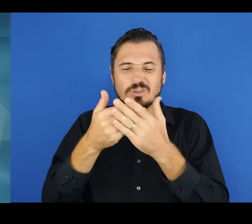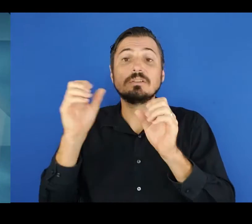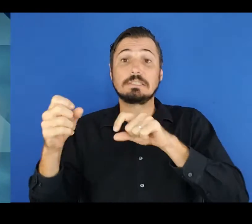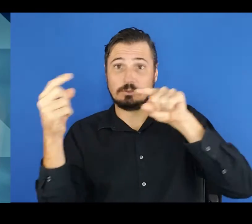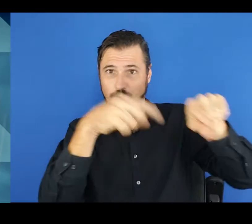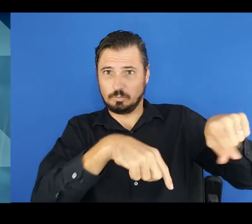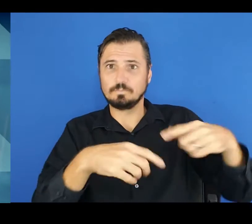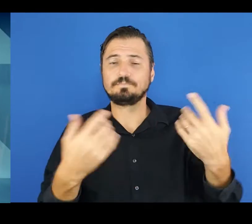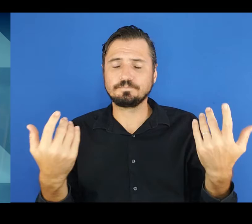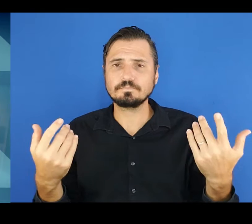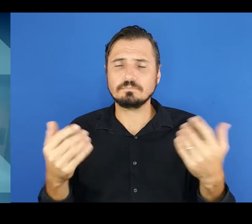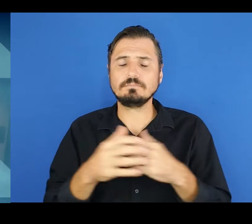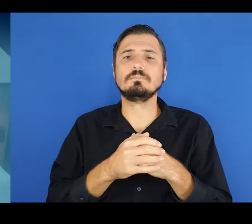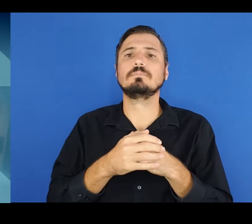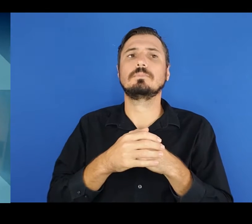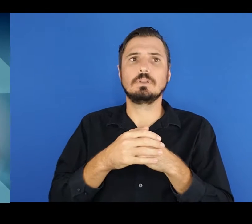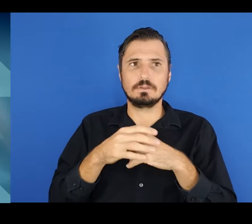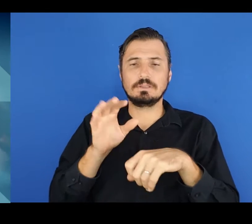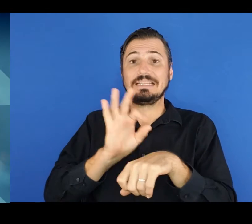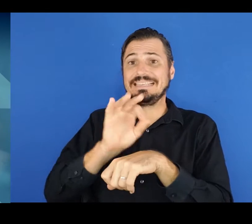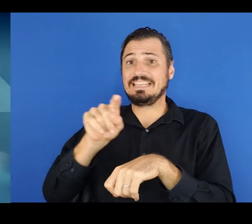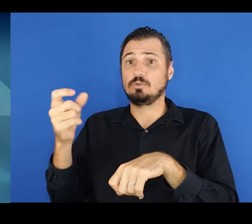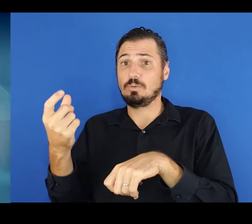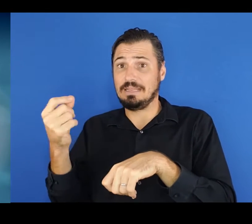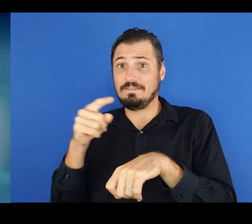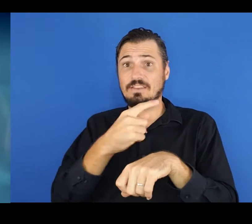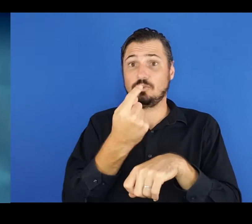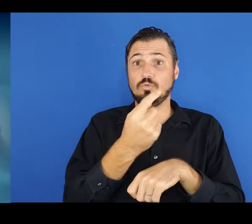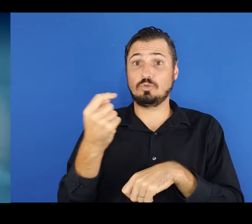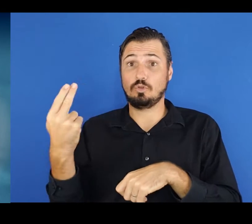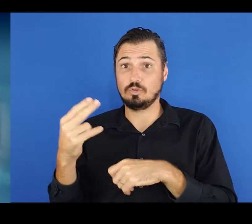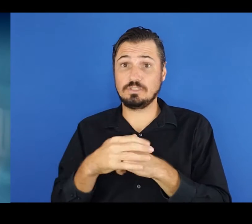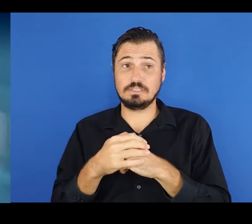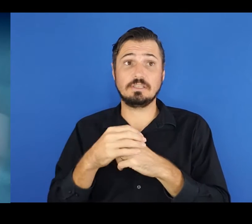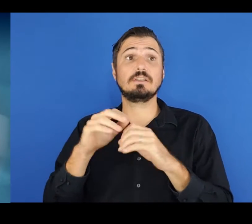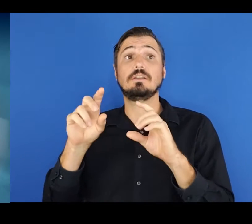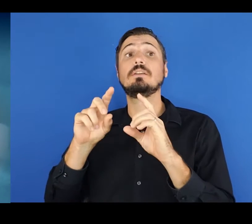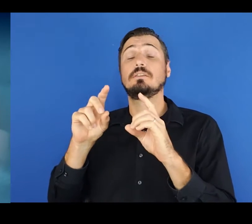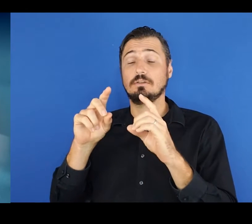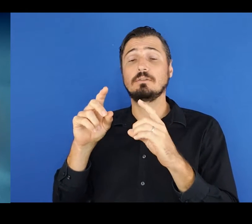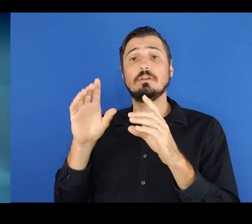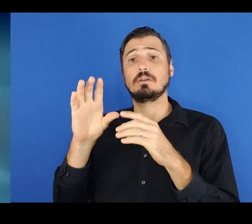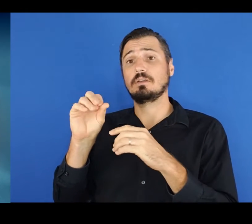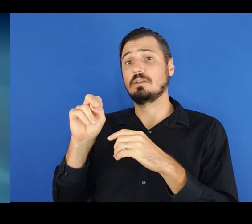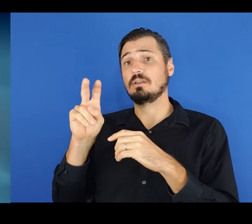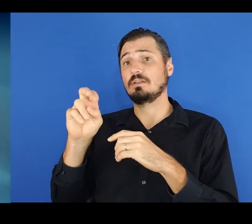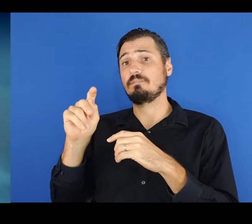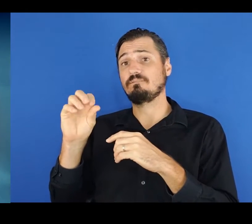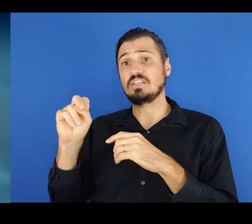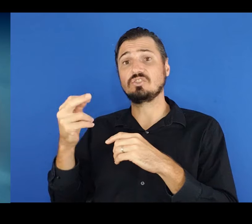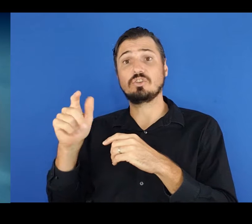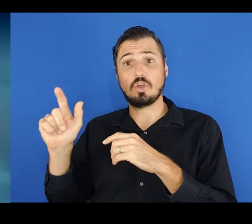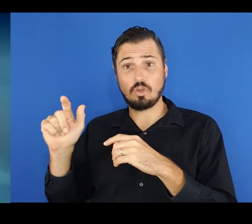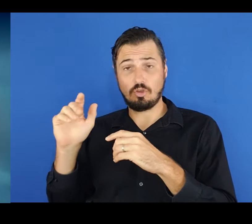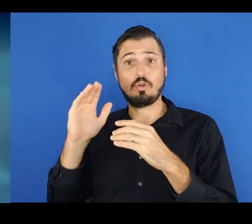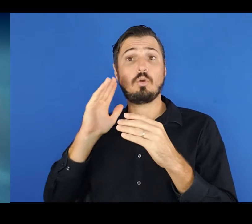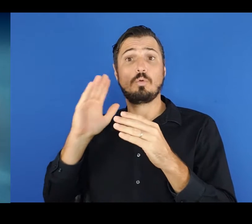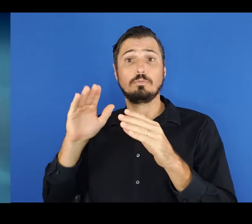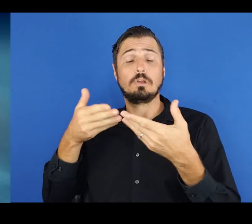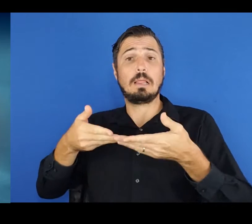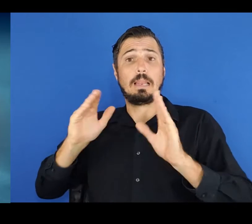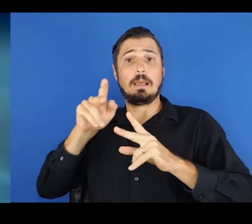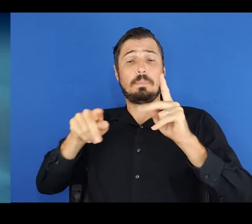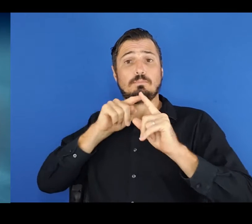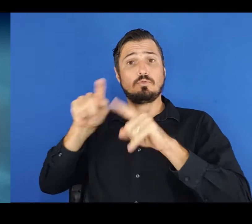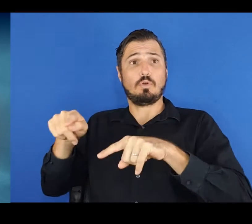9 and 11 a.m. The Department of Health's Convention Hall Clinic will continue providing vaccines through the end of April. Effective May 1,